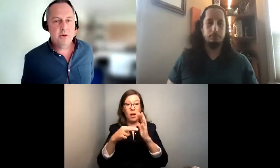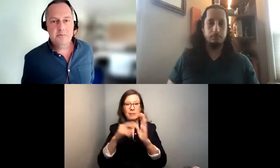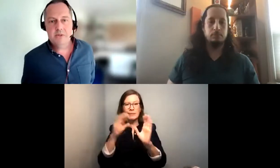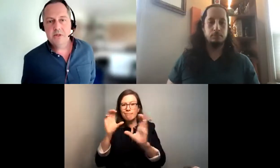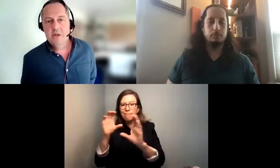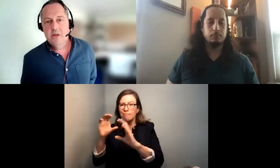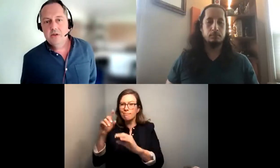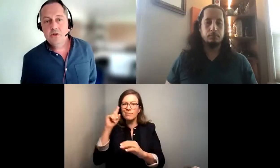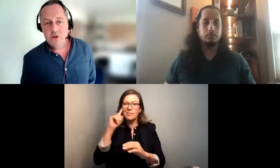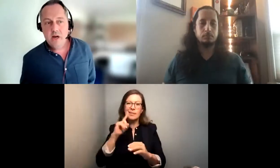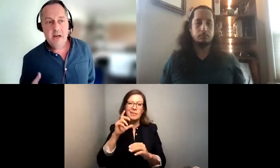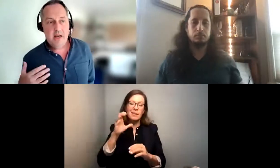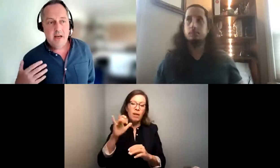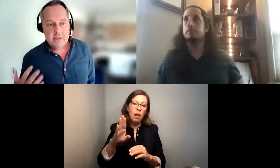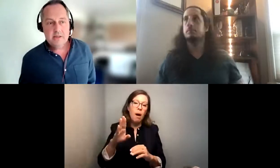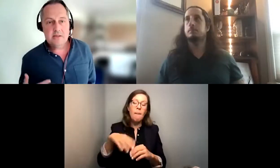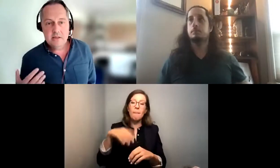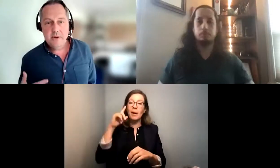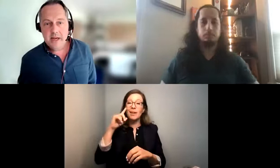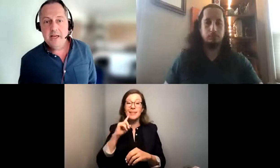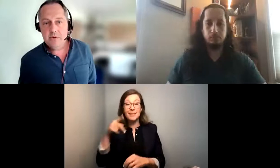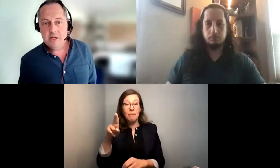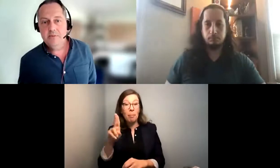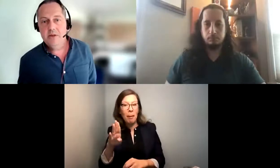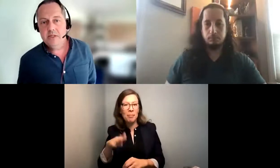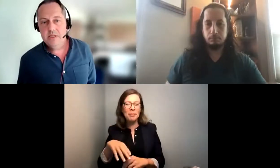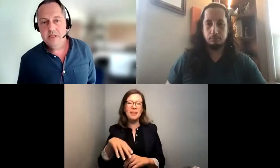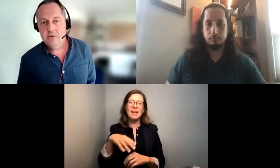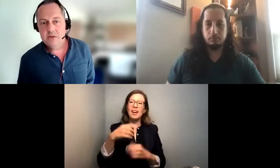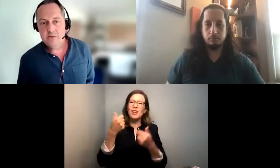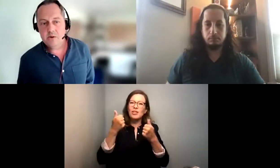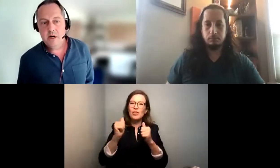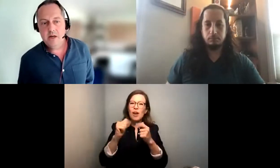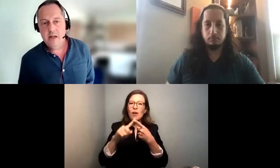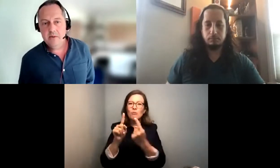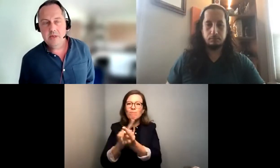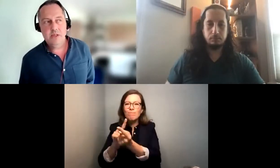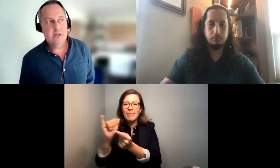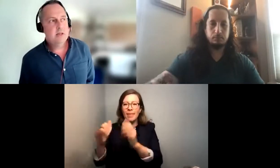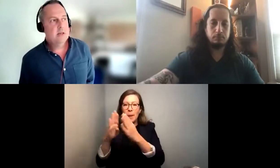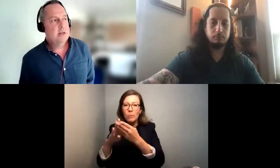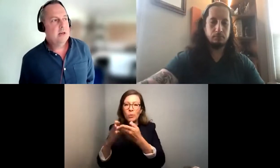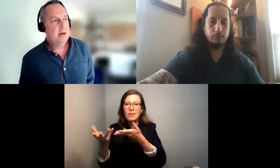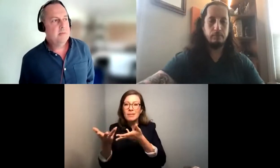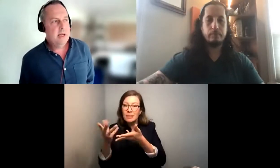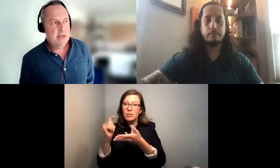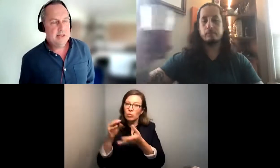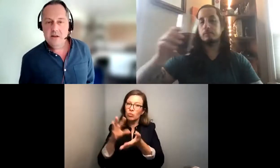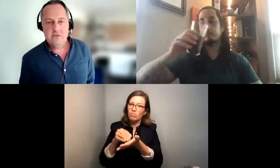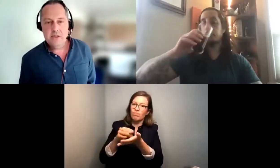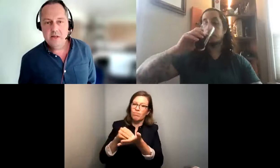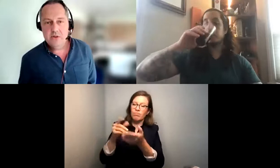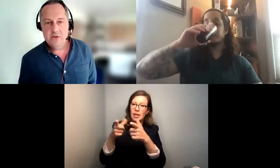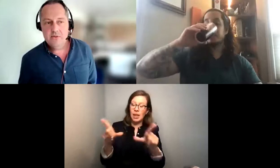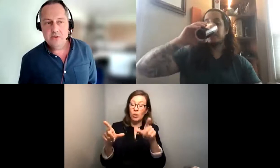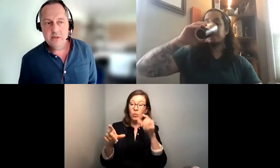deaf pubs, to try and engage with that community in order to acquire language, in